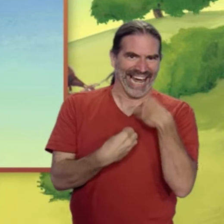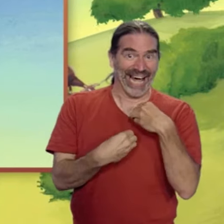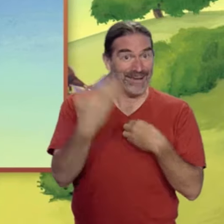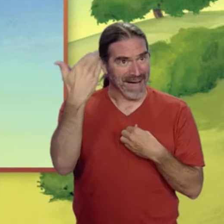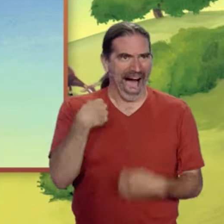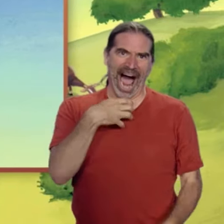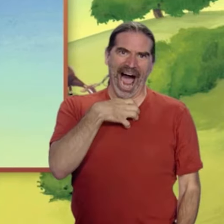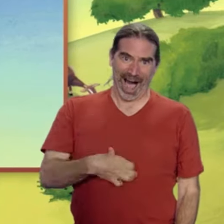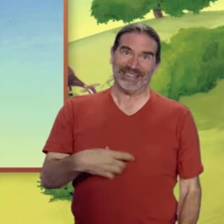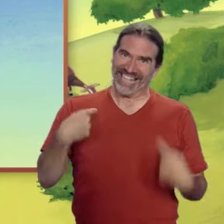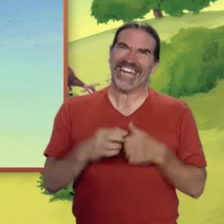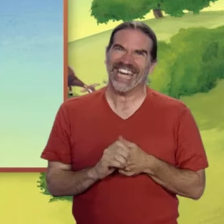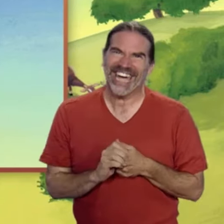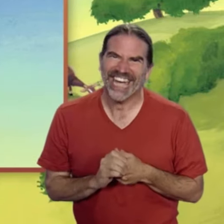I'm really hungry.